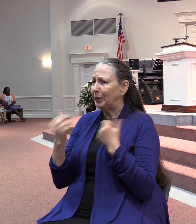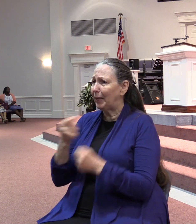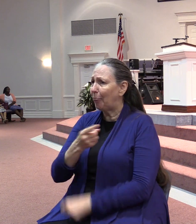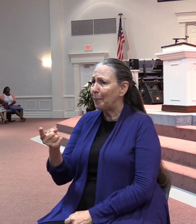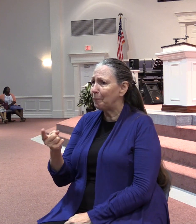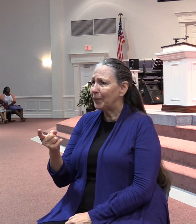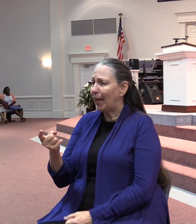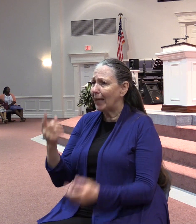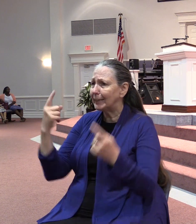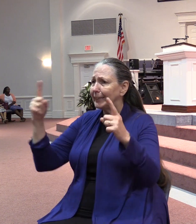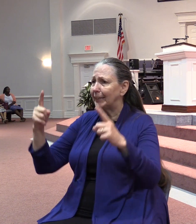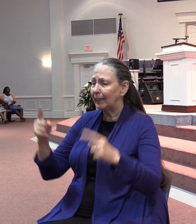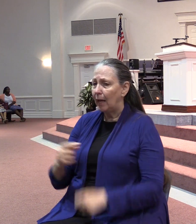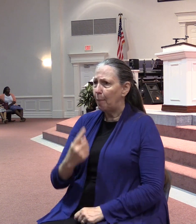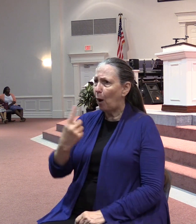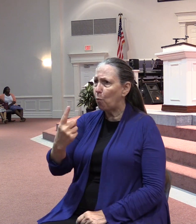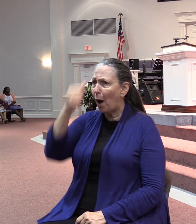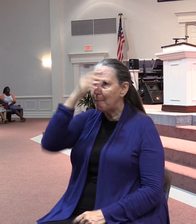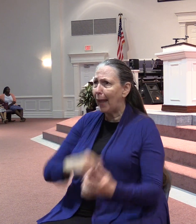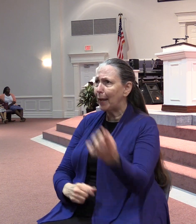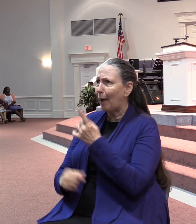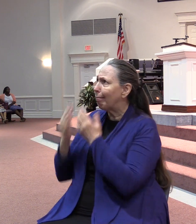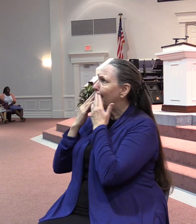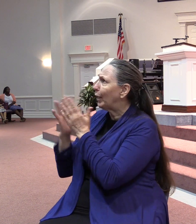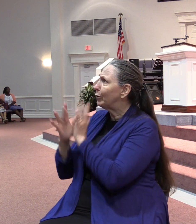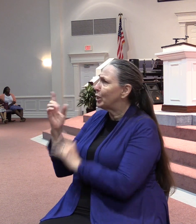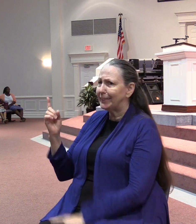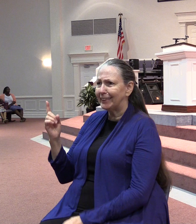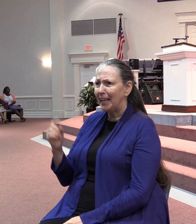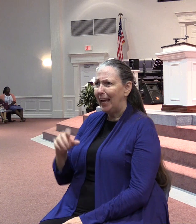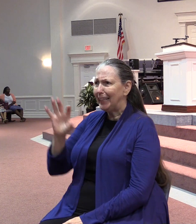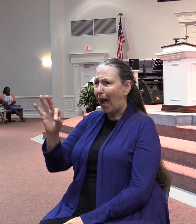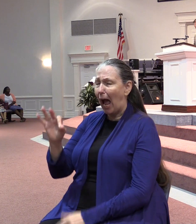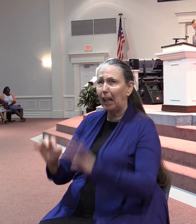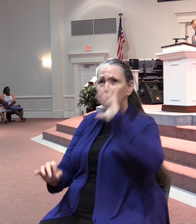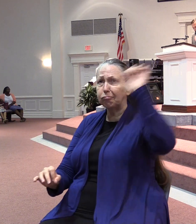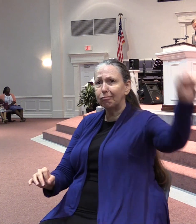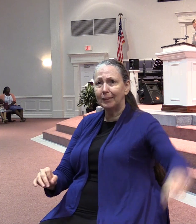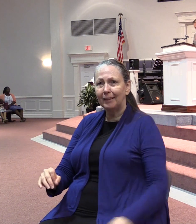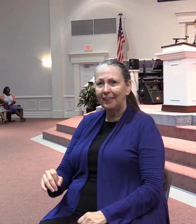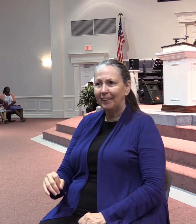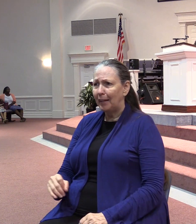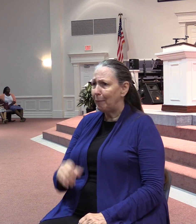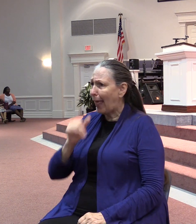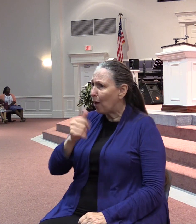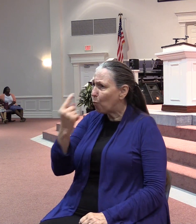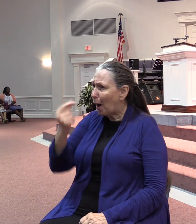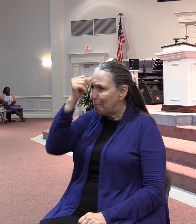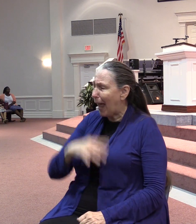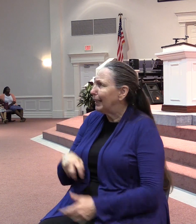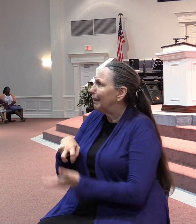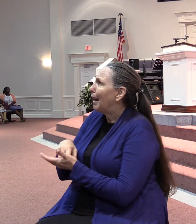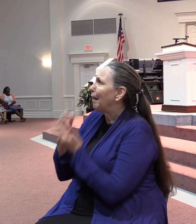one came back to offer thanks. And Luke 17 and 16 says, "And he fell down on his face at his feet, giving